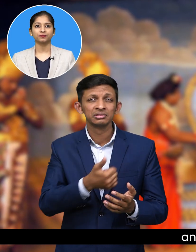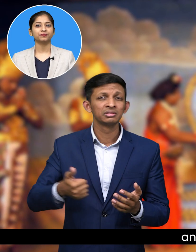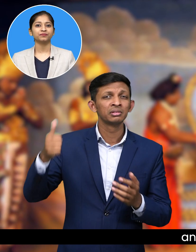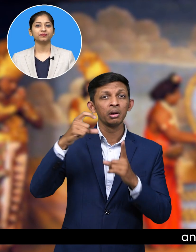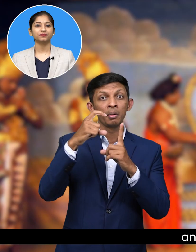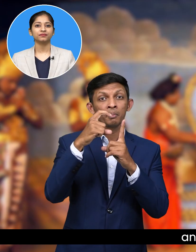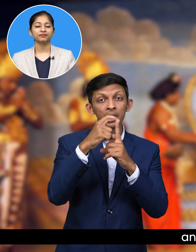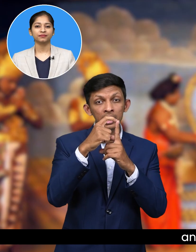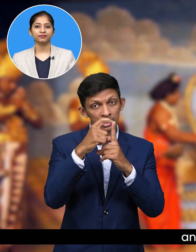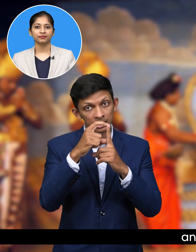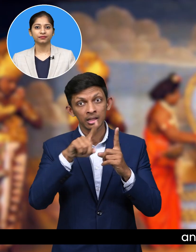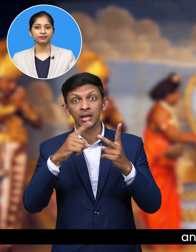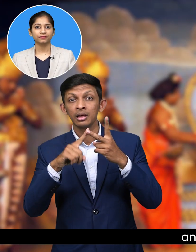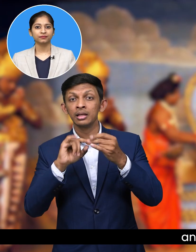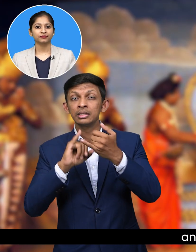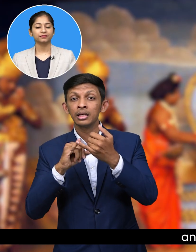Shakuntala.